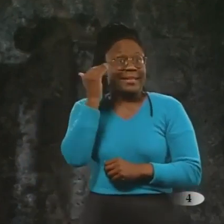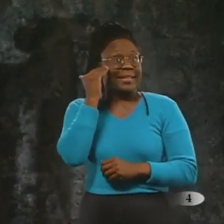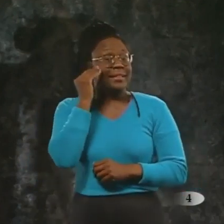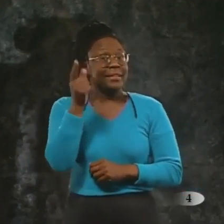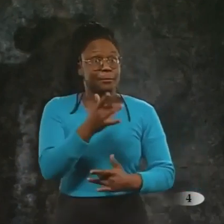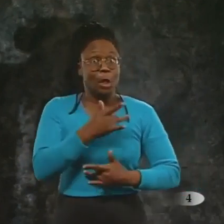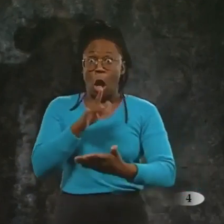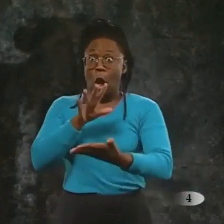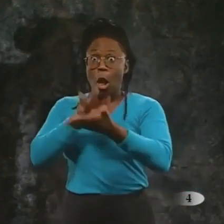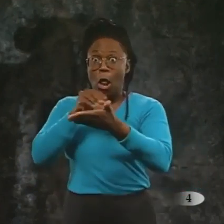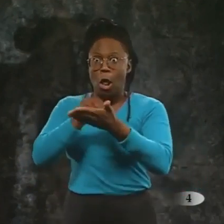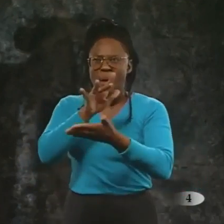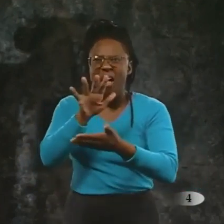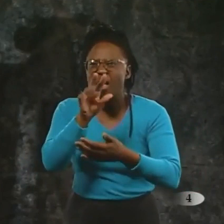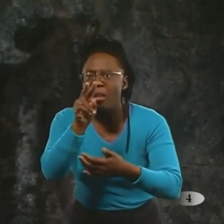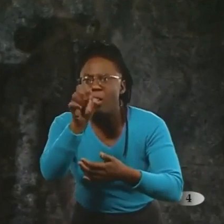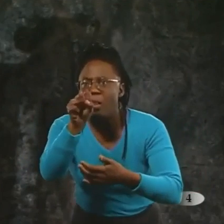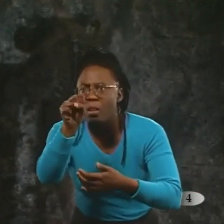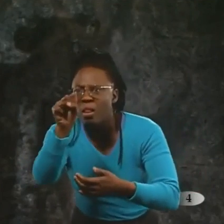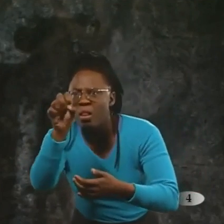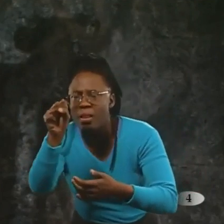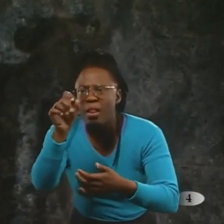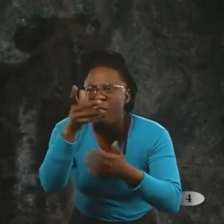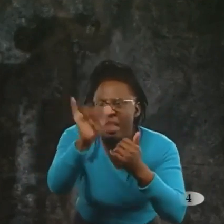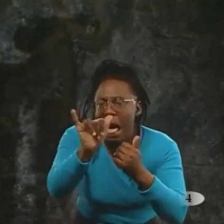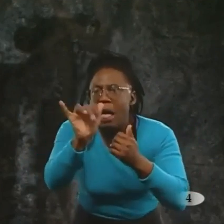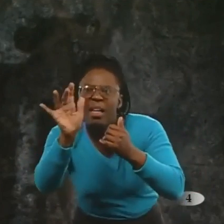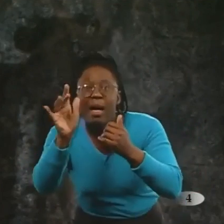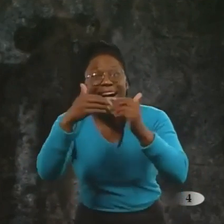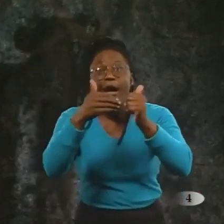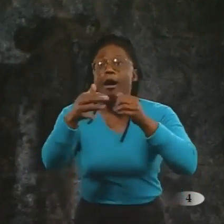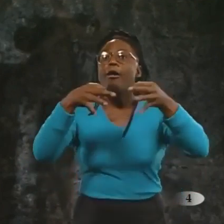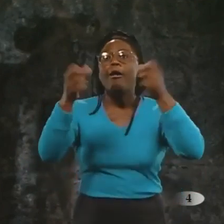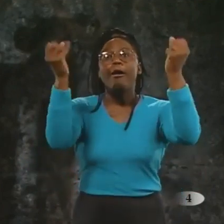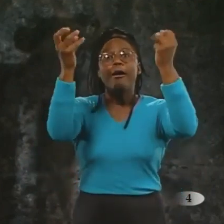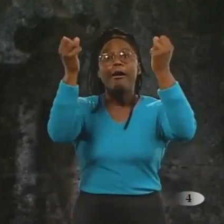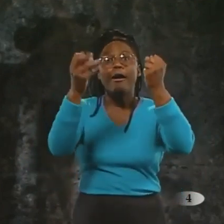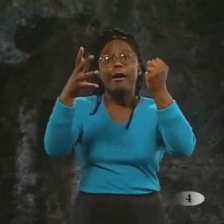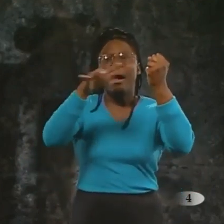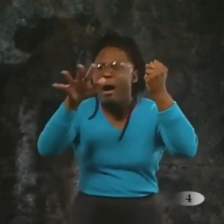So now, hearing people want to know how to learn fingerspelling. What's the best way to go about that?